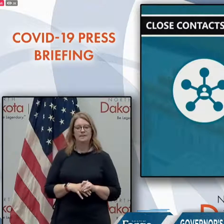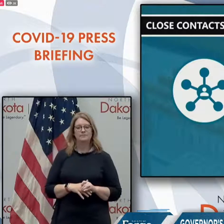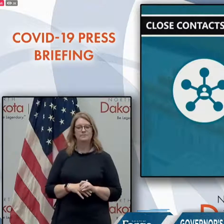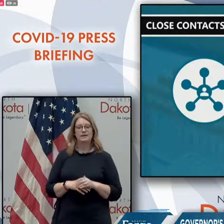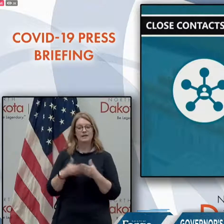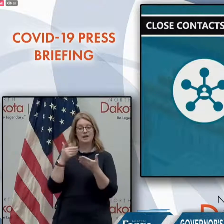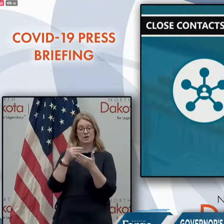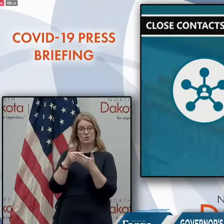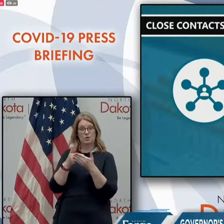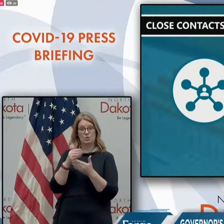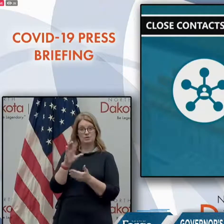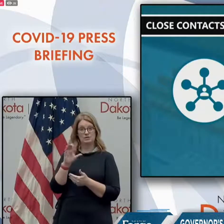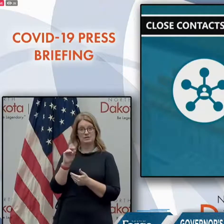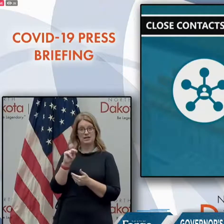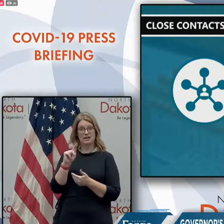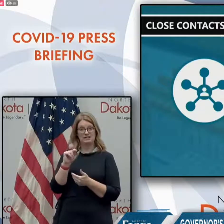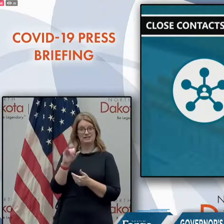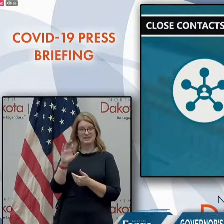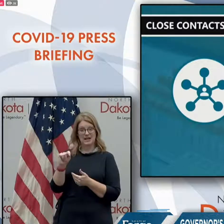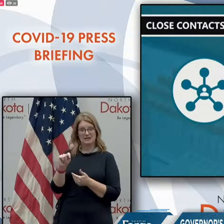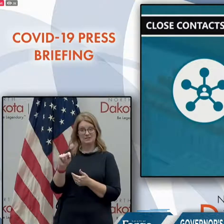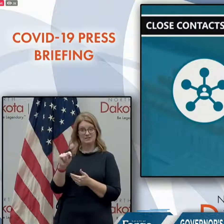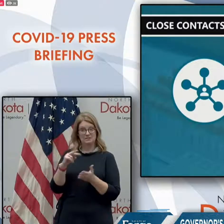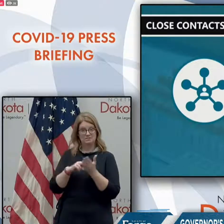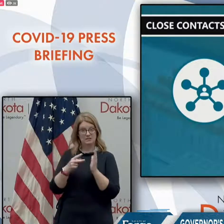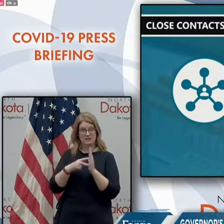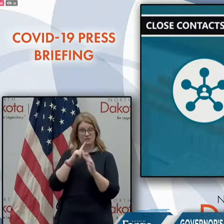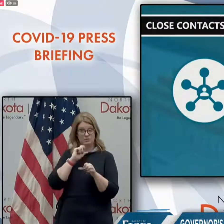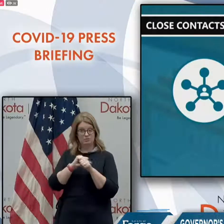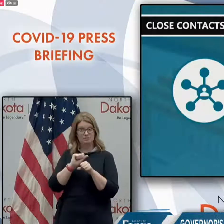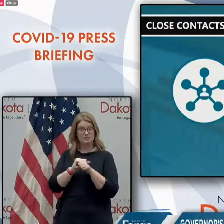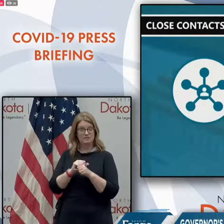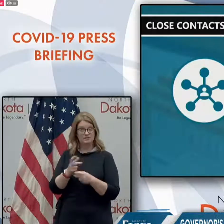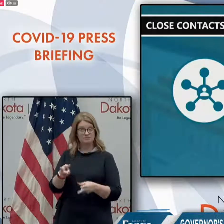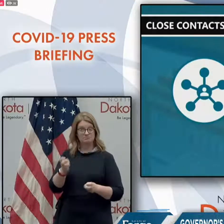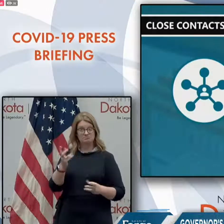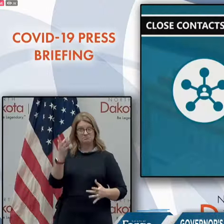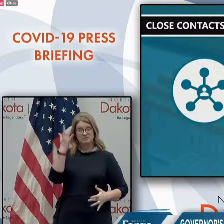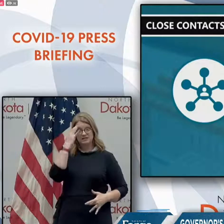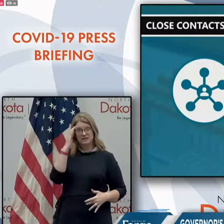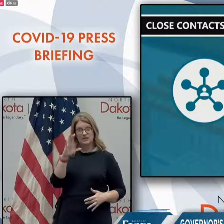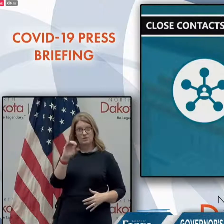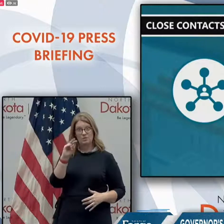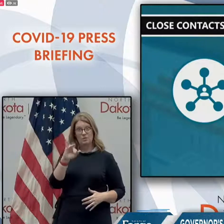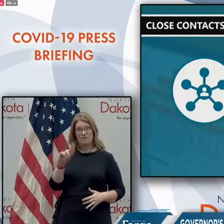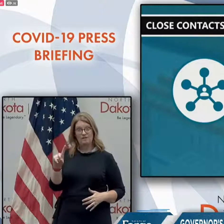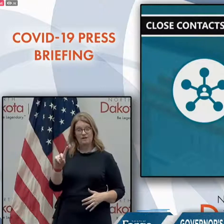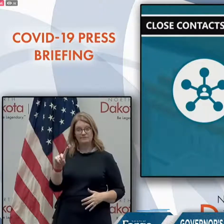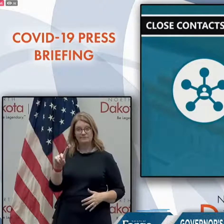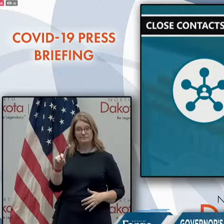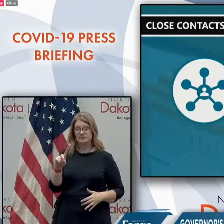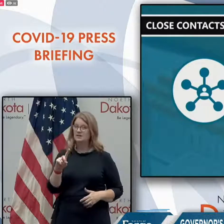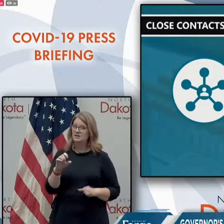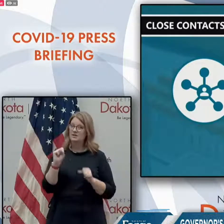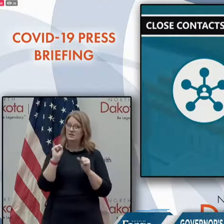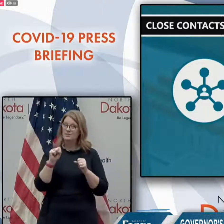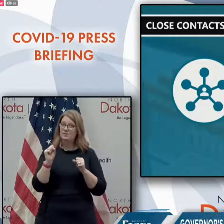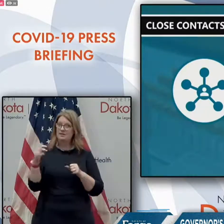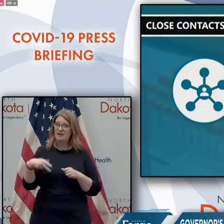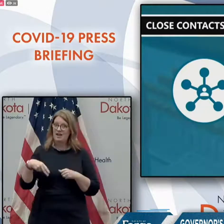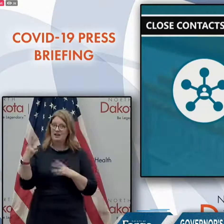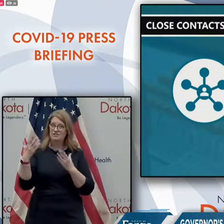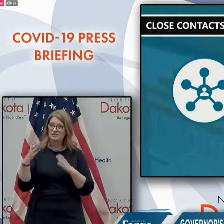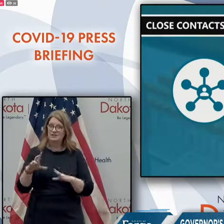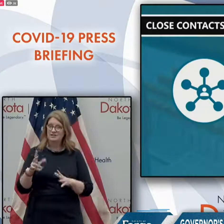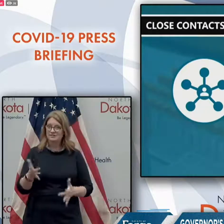close contact does not mean you are going to for sure get COVID-19, but you are at a higher likelihood of getting